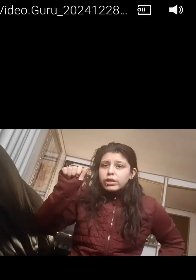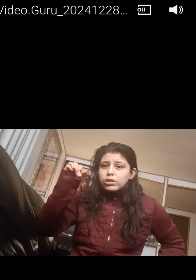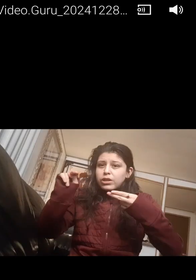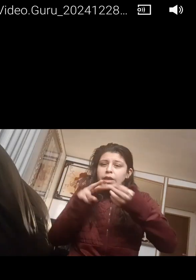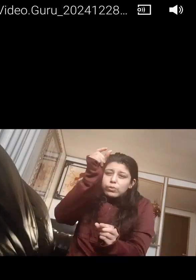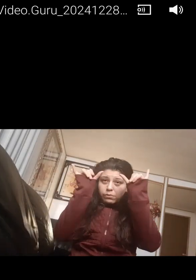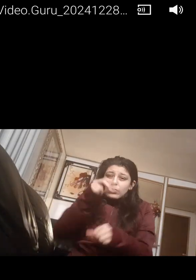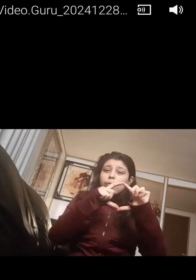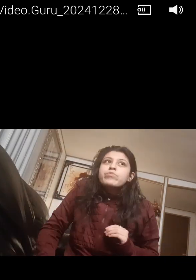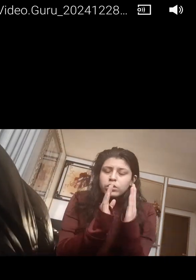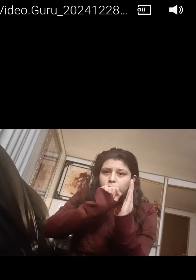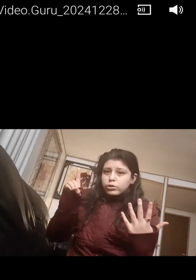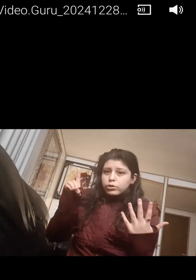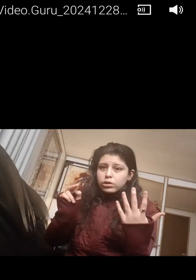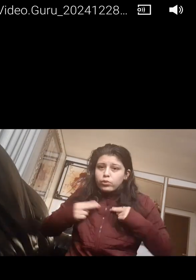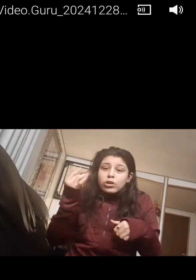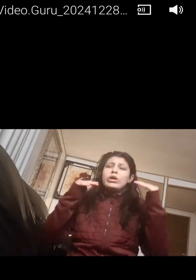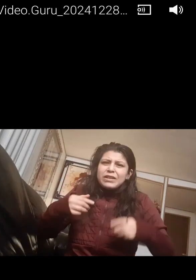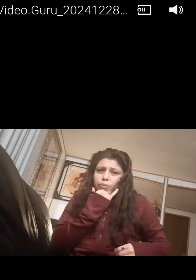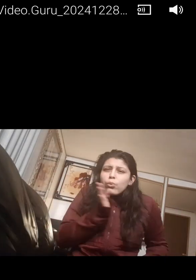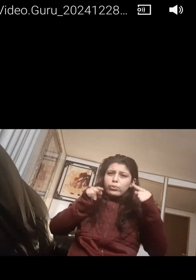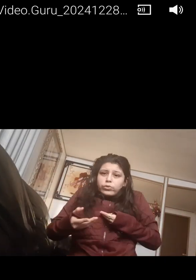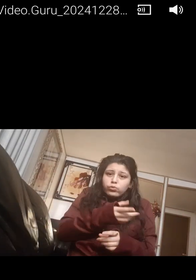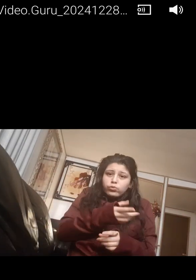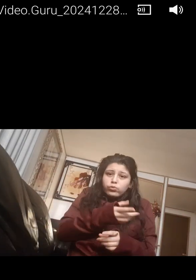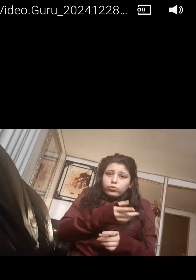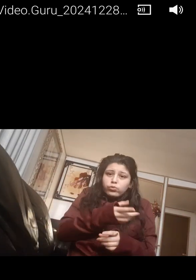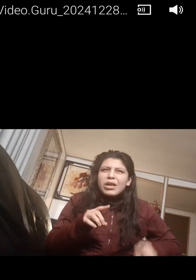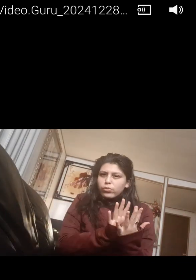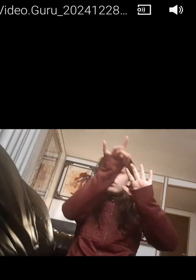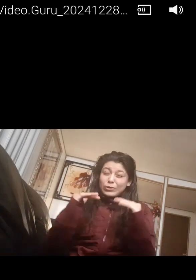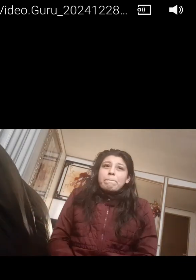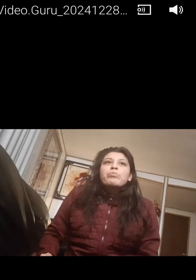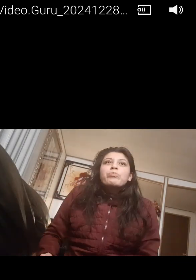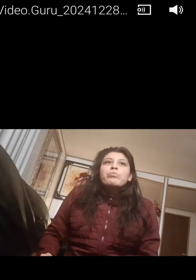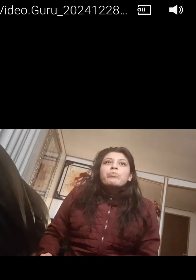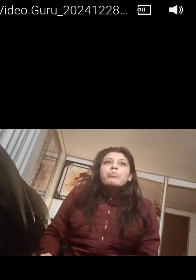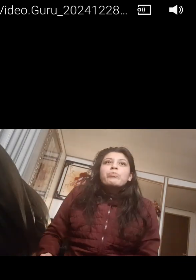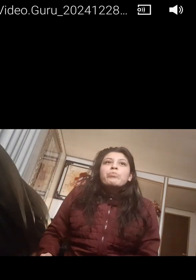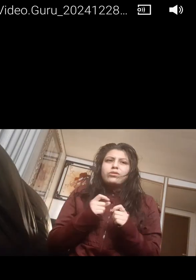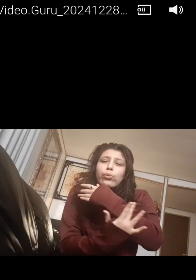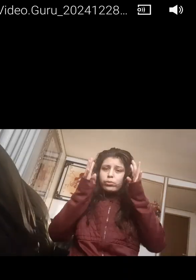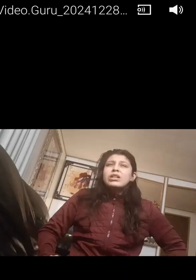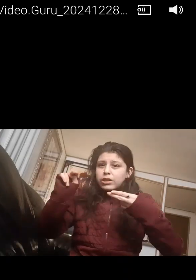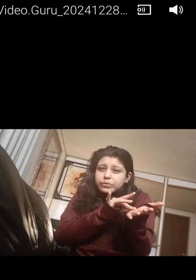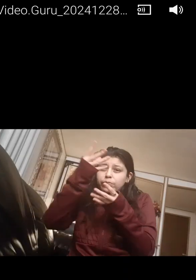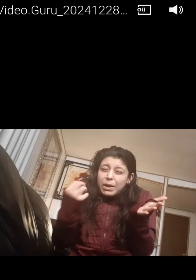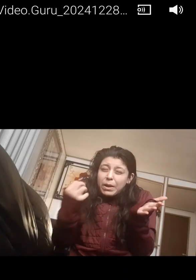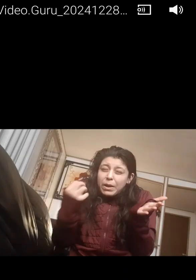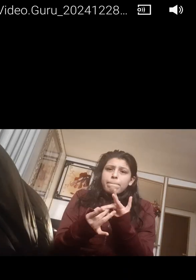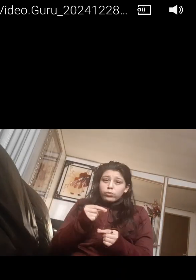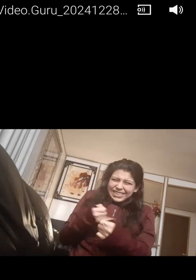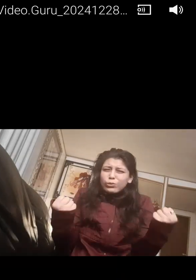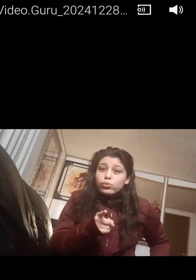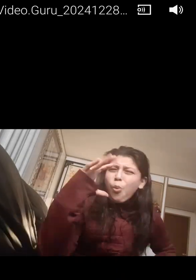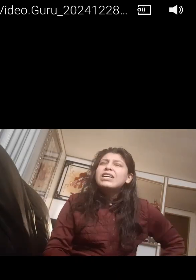Okay, philosophy, that's a broad topic. Math is a broad topic. That makes things